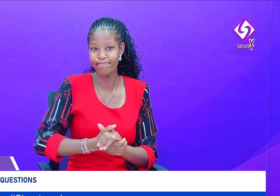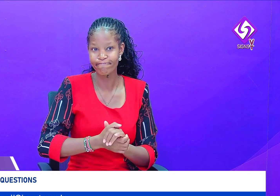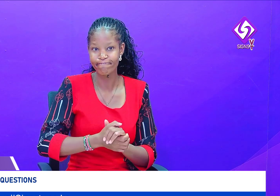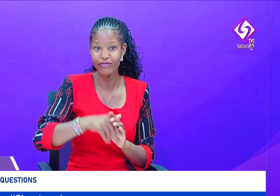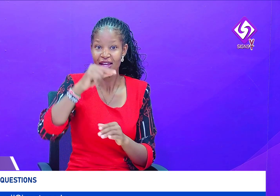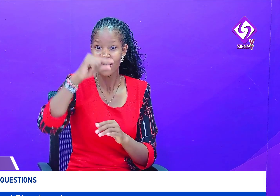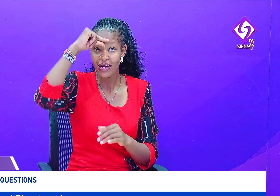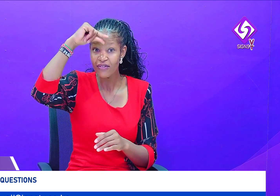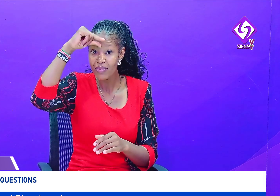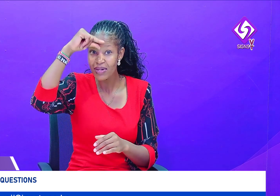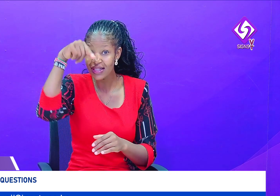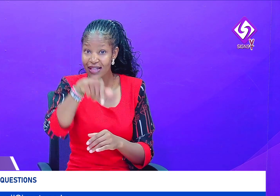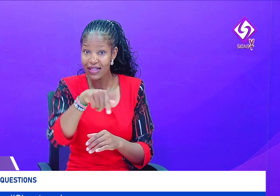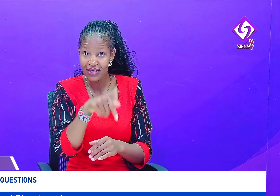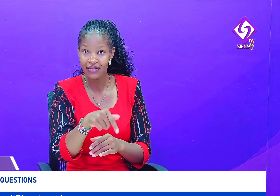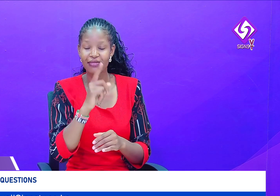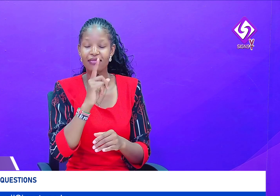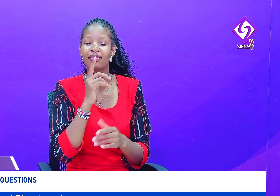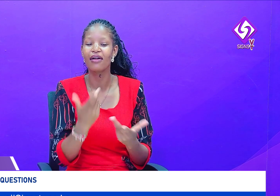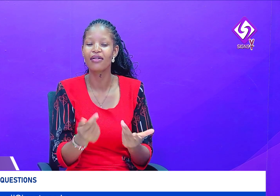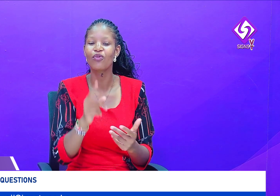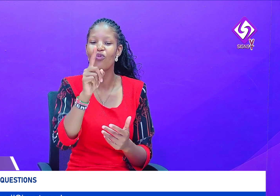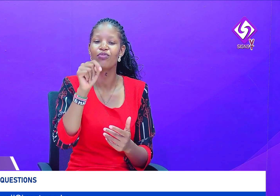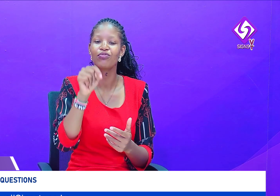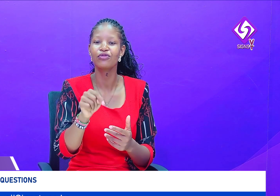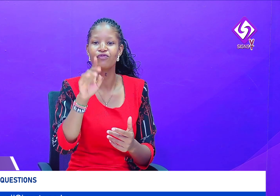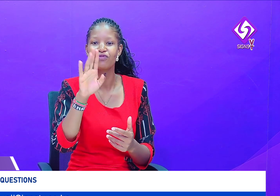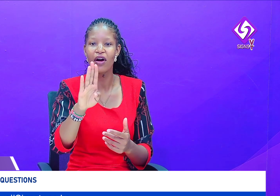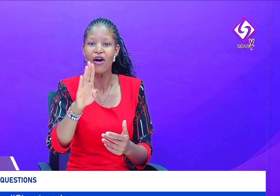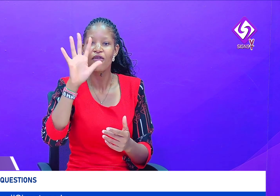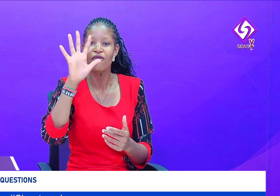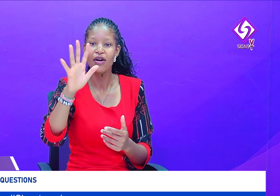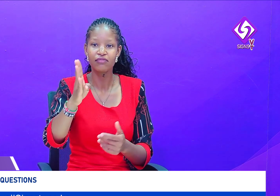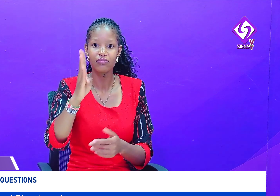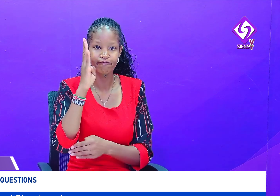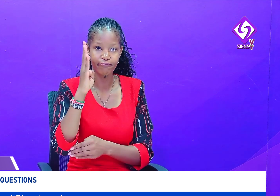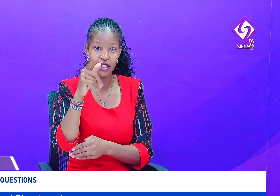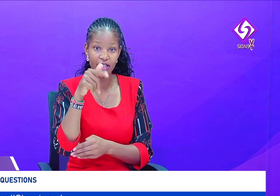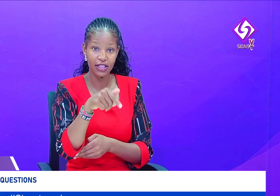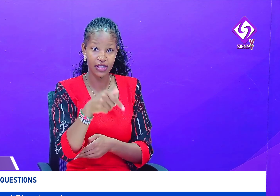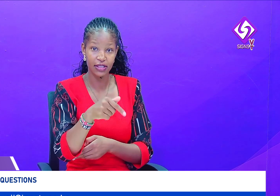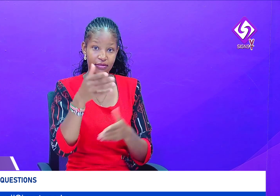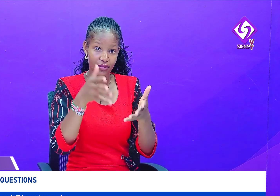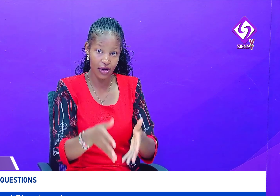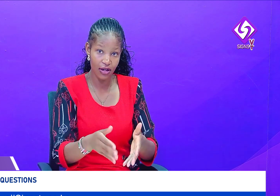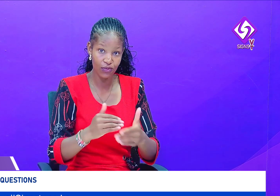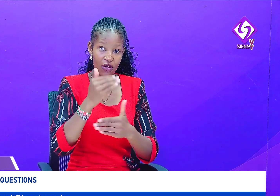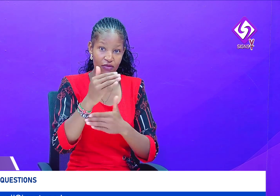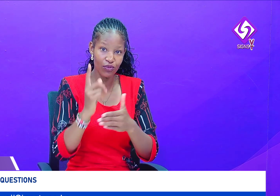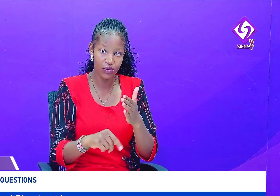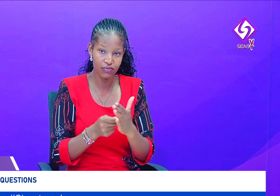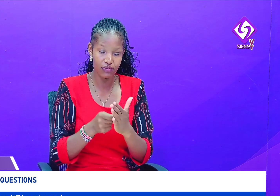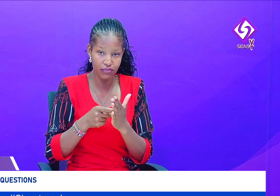This comes after the Nyandarua County government terminated a 1.5 billion shilling contract